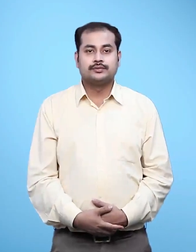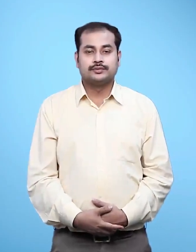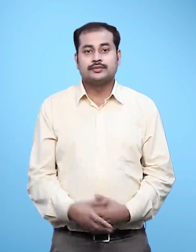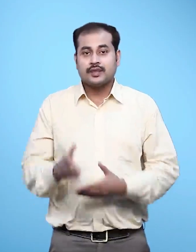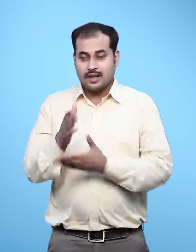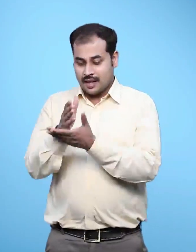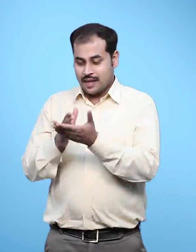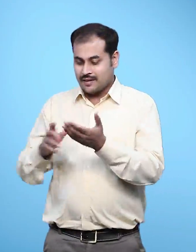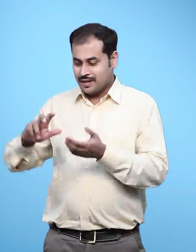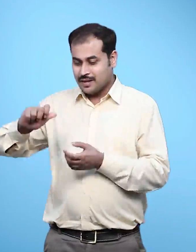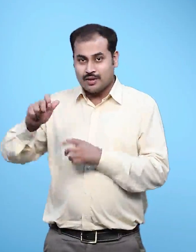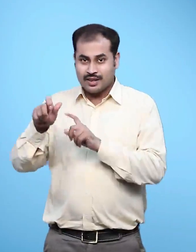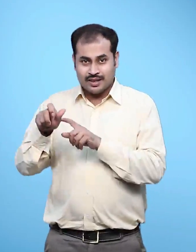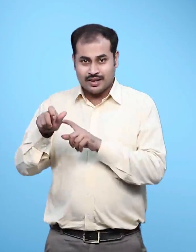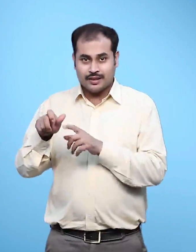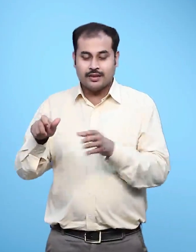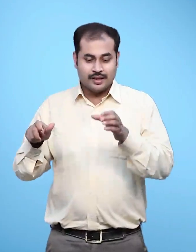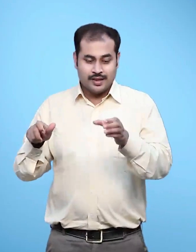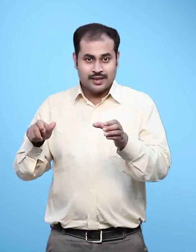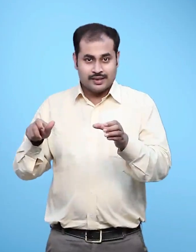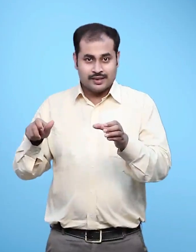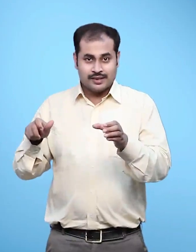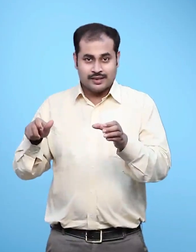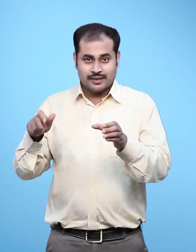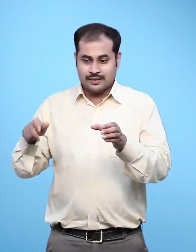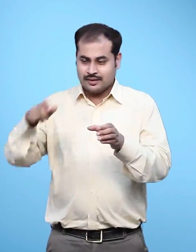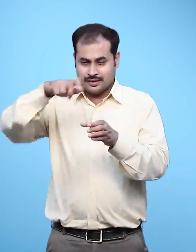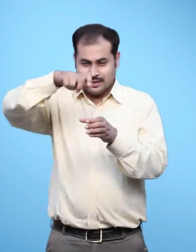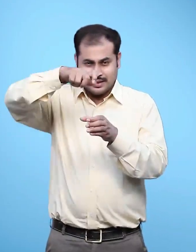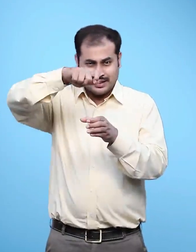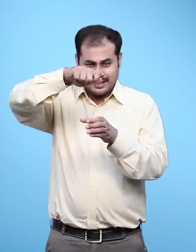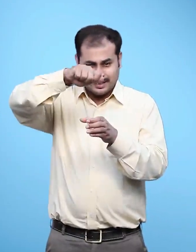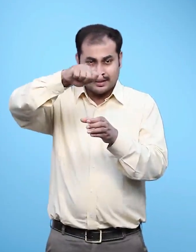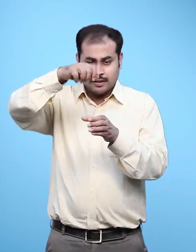How many drops of lemon juice do you get from half a lemon?